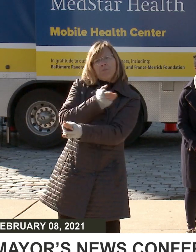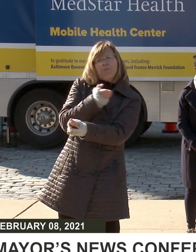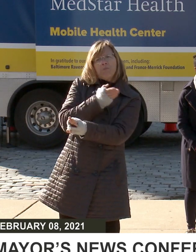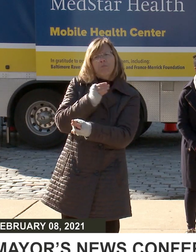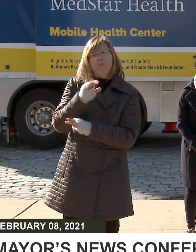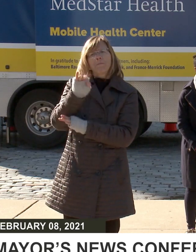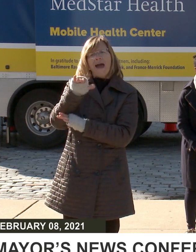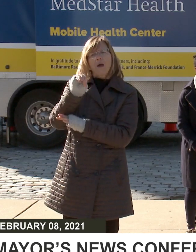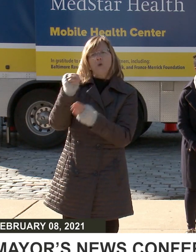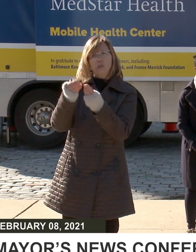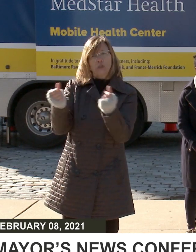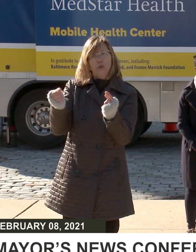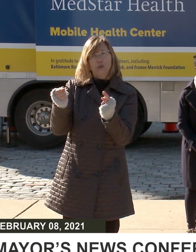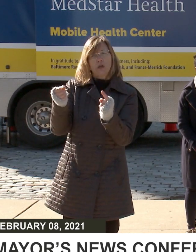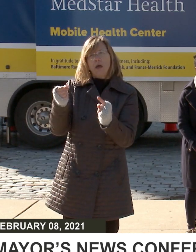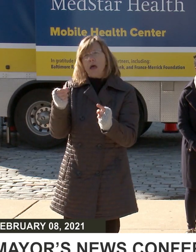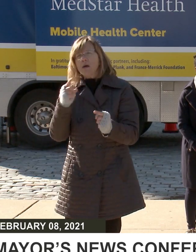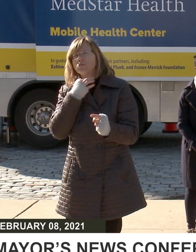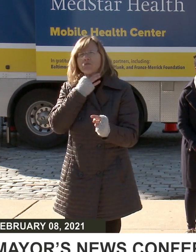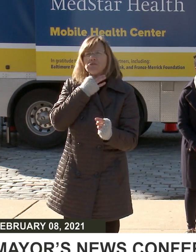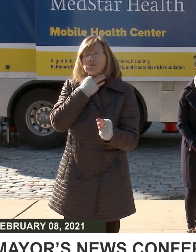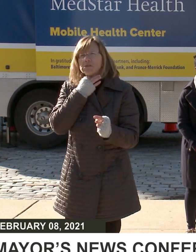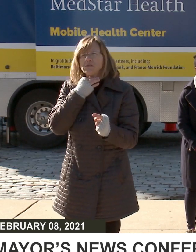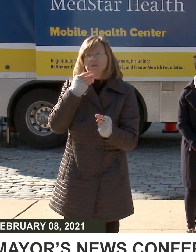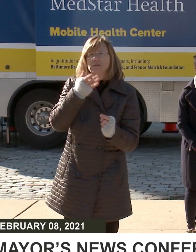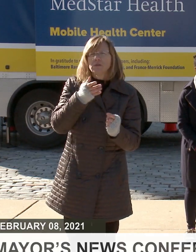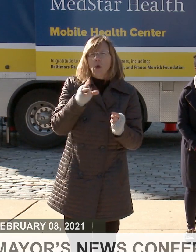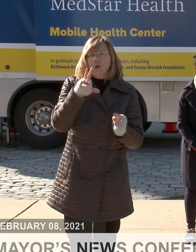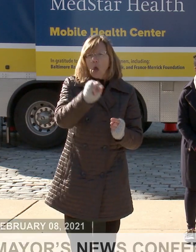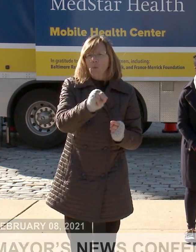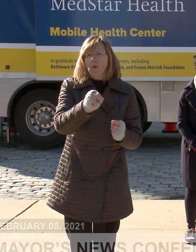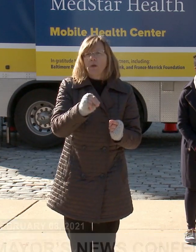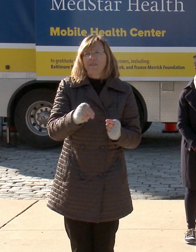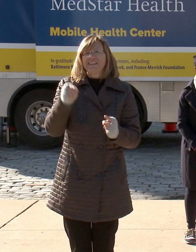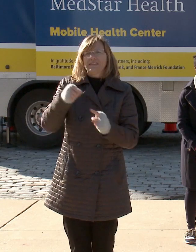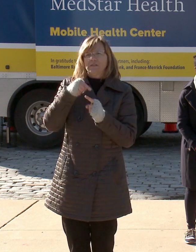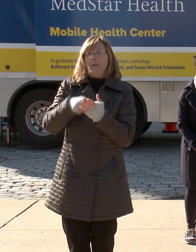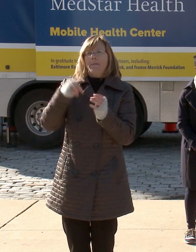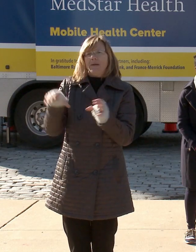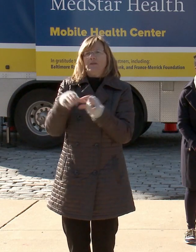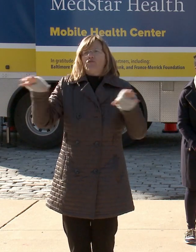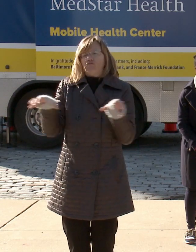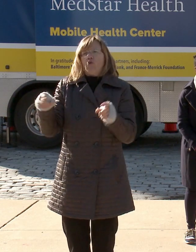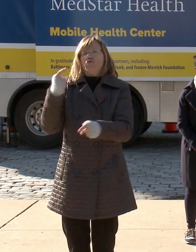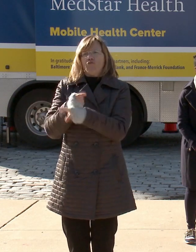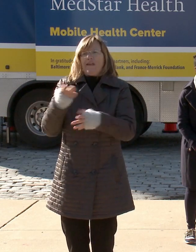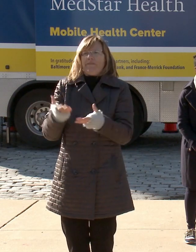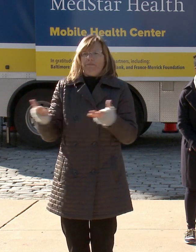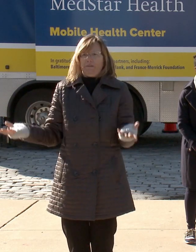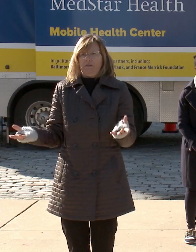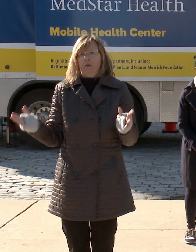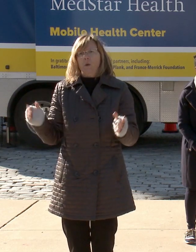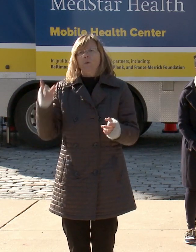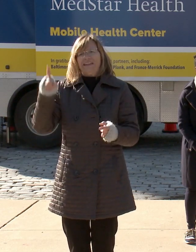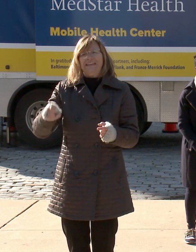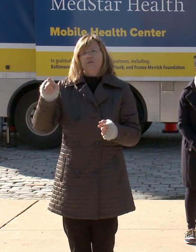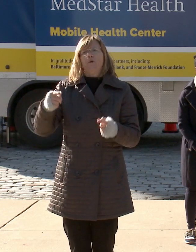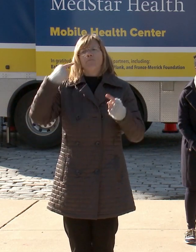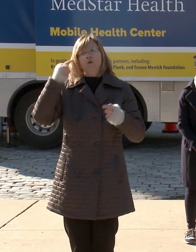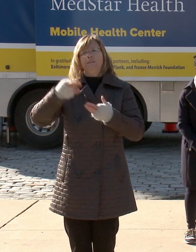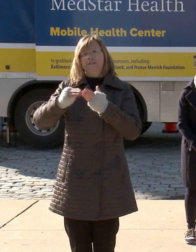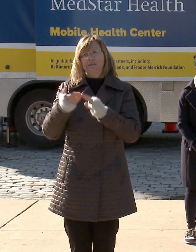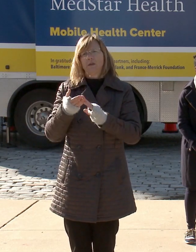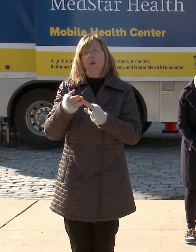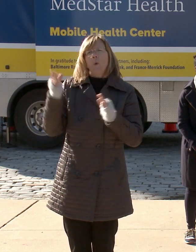but wanted to ask about any prior conversations. This is about doing what's right and what's needed for the city, and we're just very hopeful